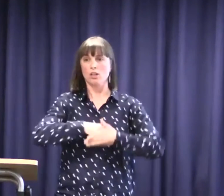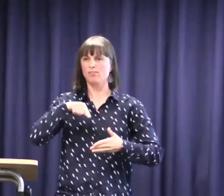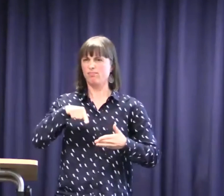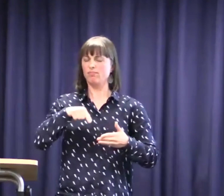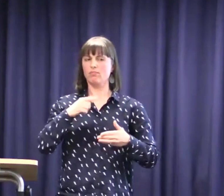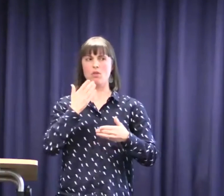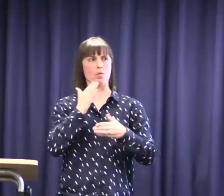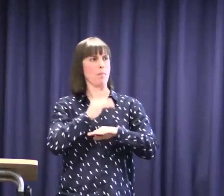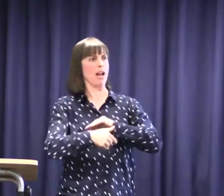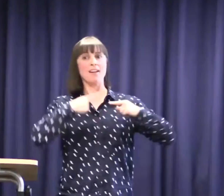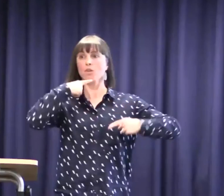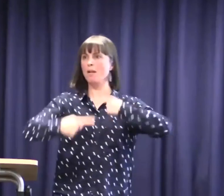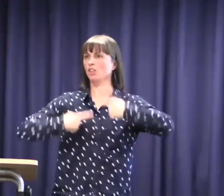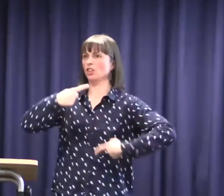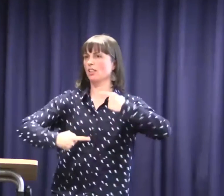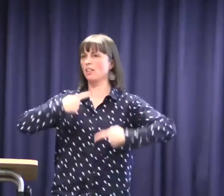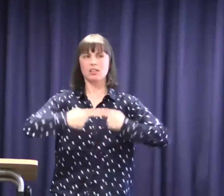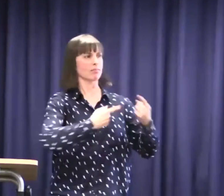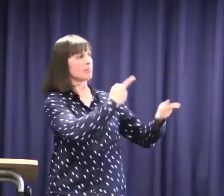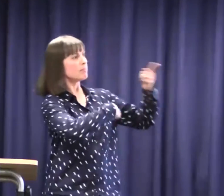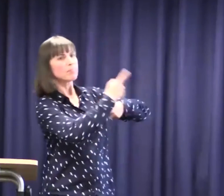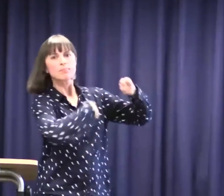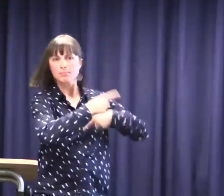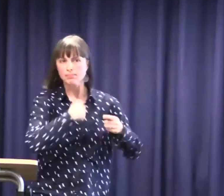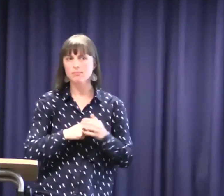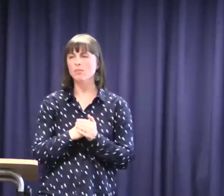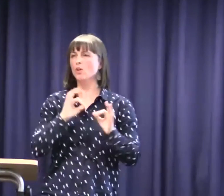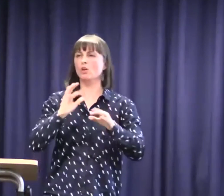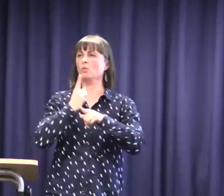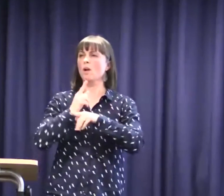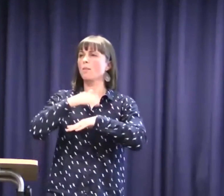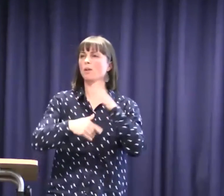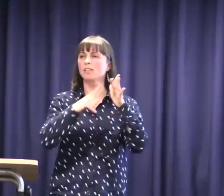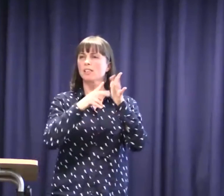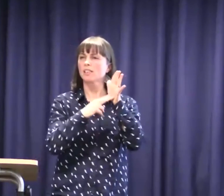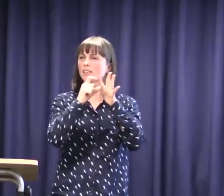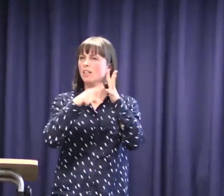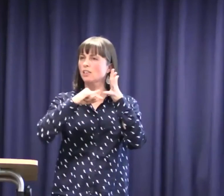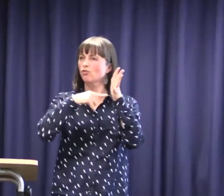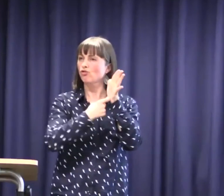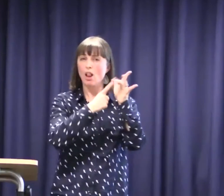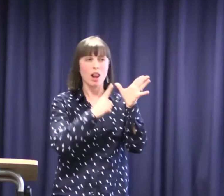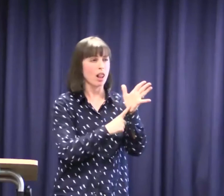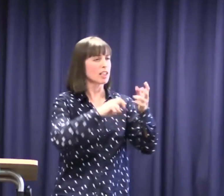Also, too, another reminder for this evening, in relation to the information that you will receive.